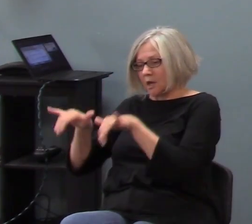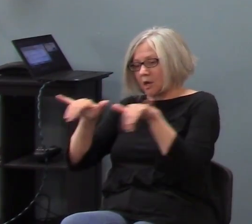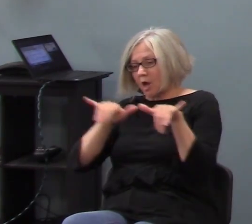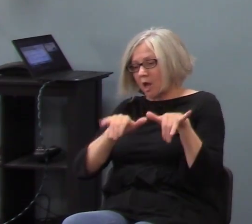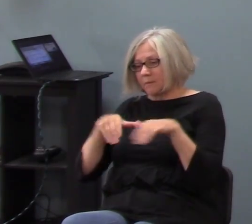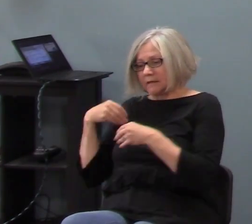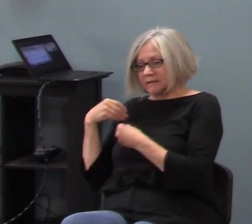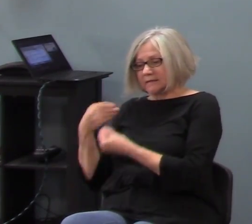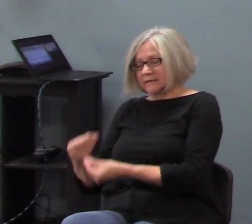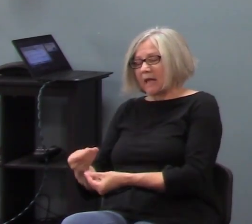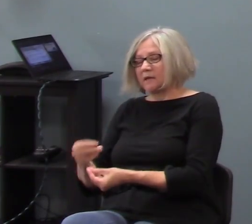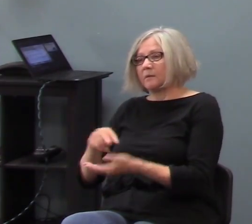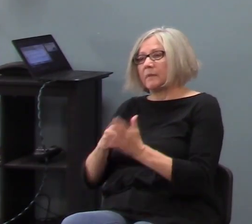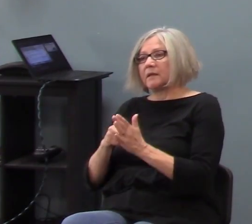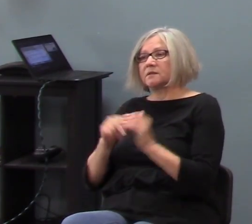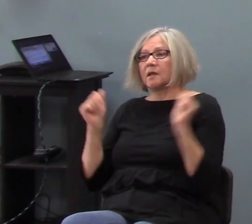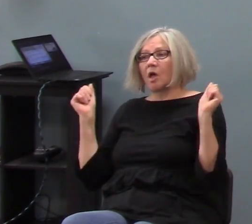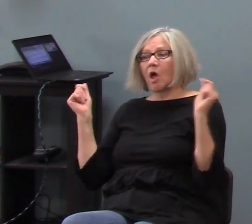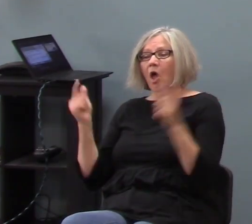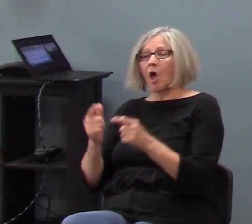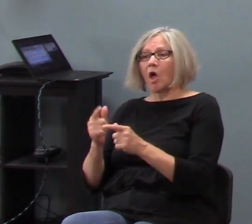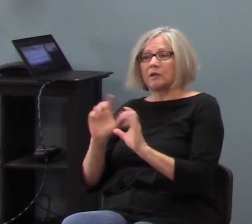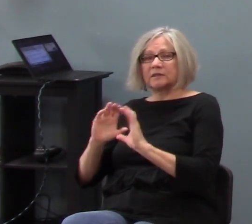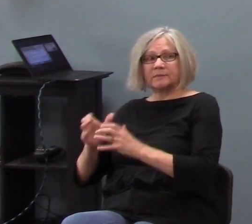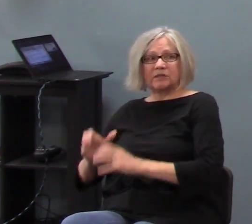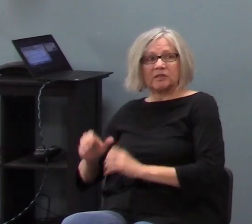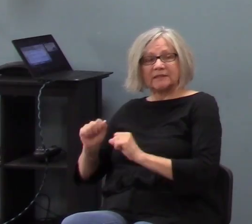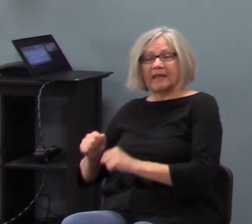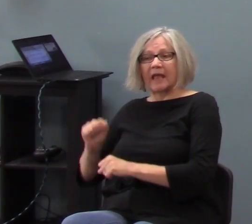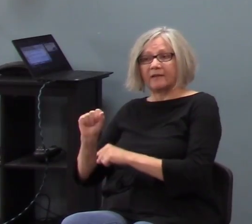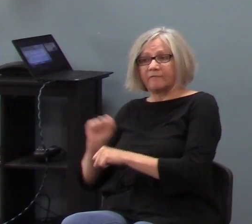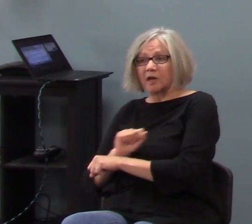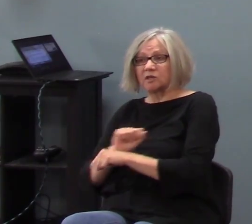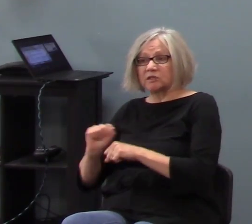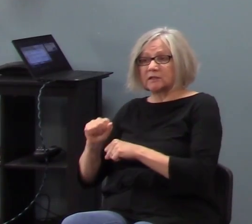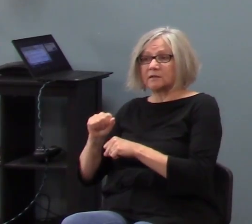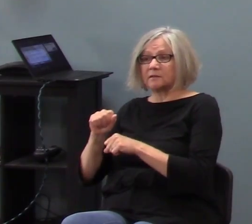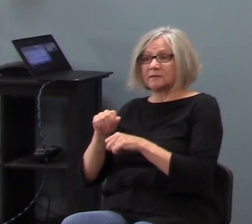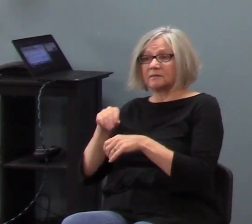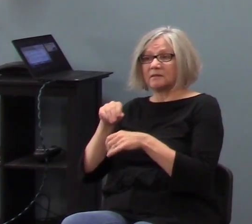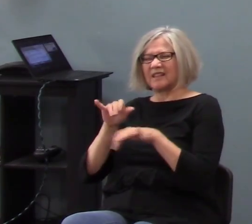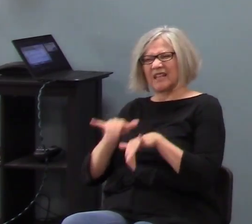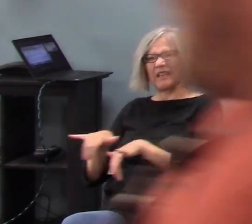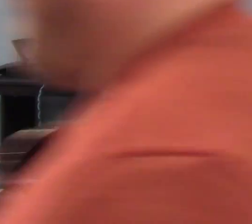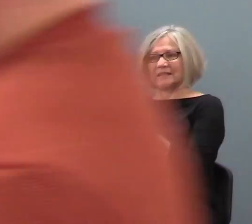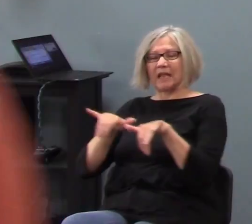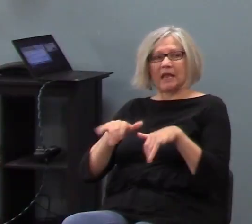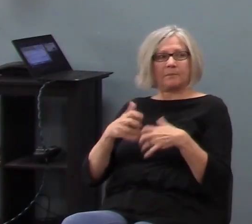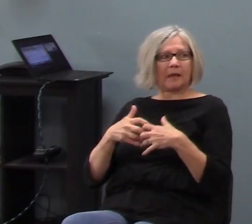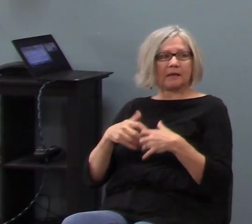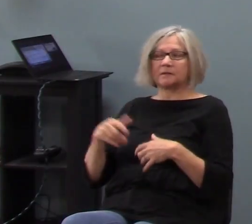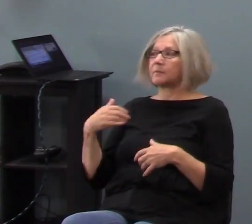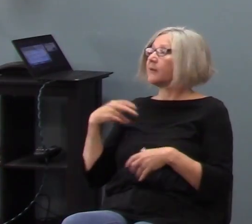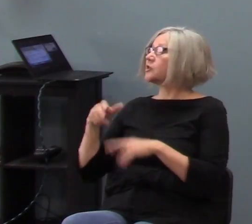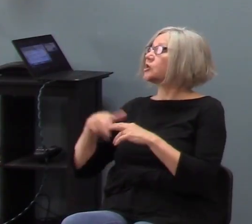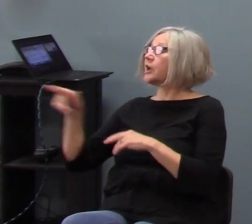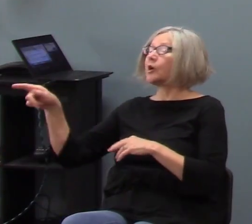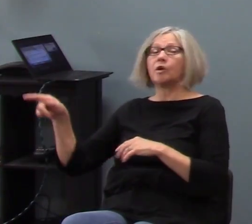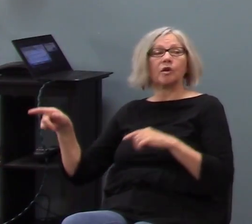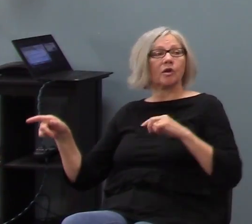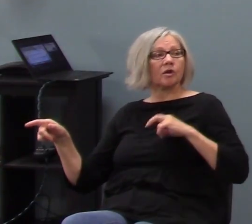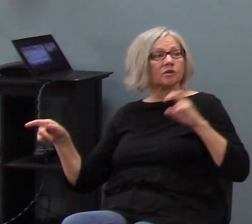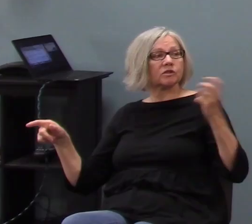can function through this exact same mechanism. All right? We've got a chair back there, and